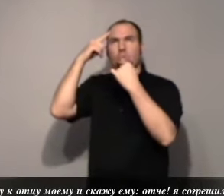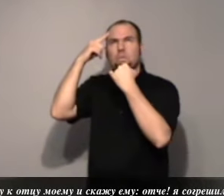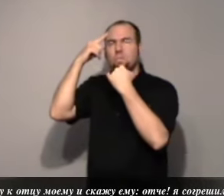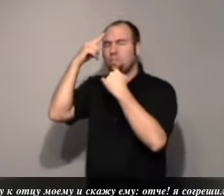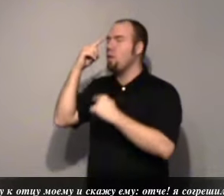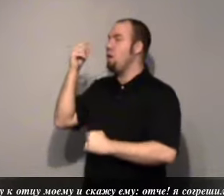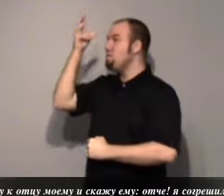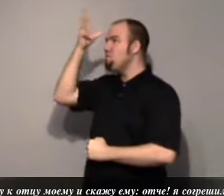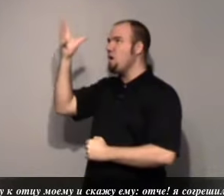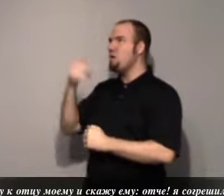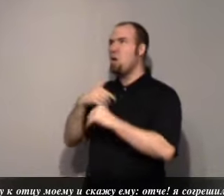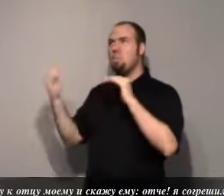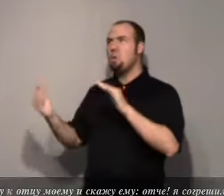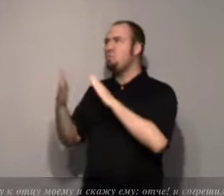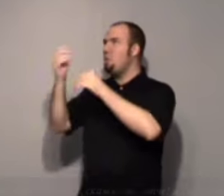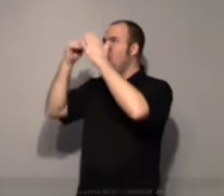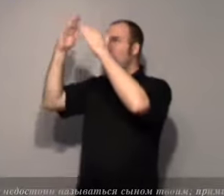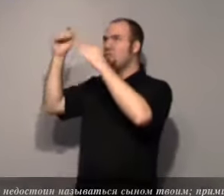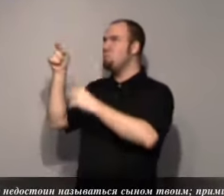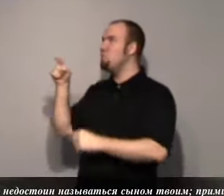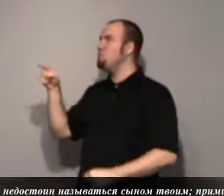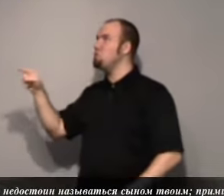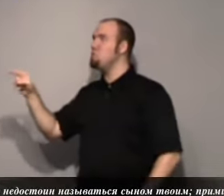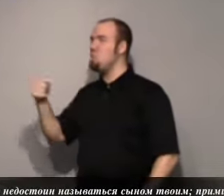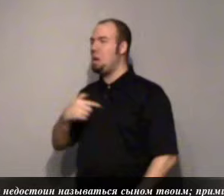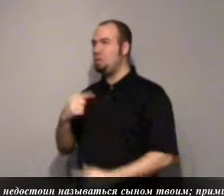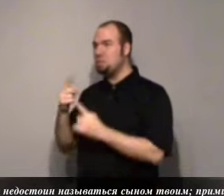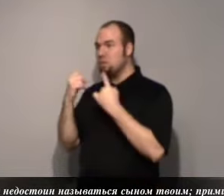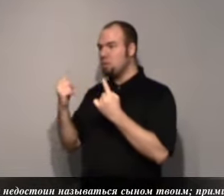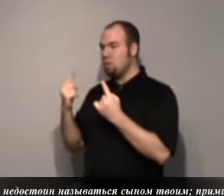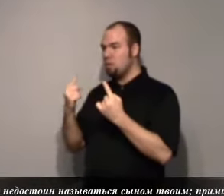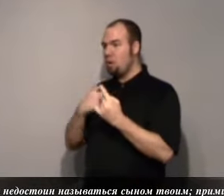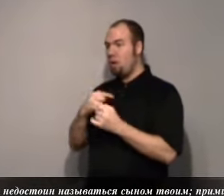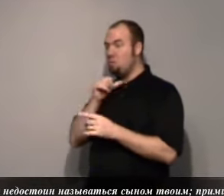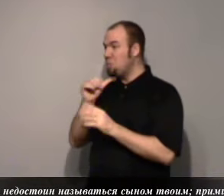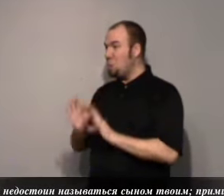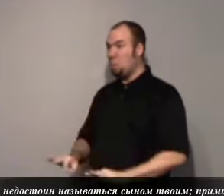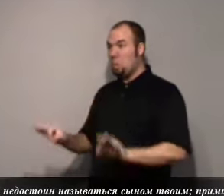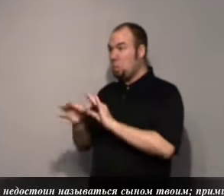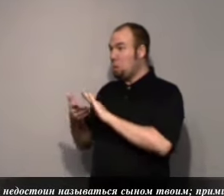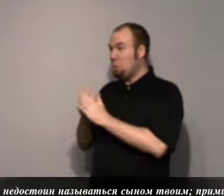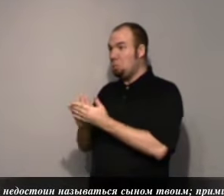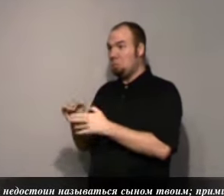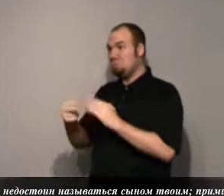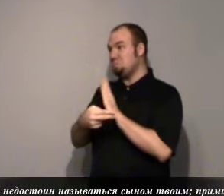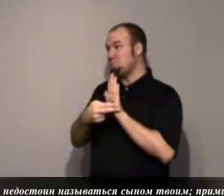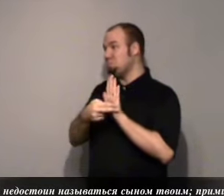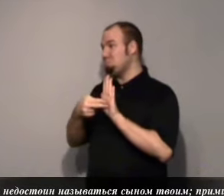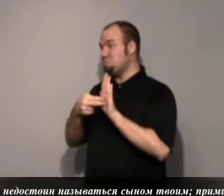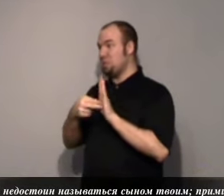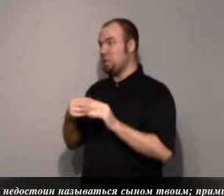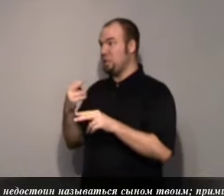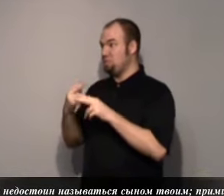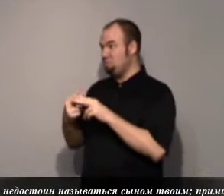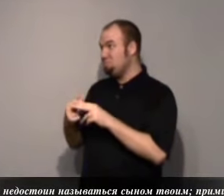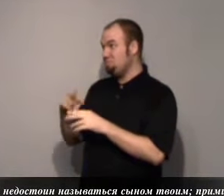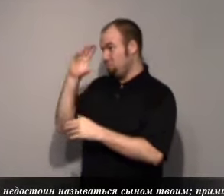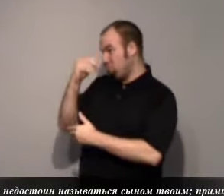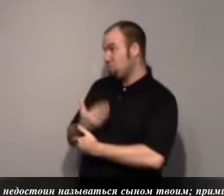and before you. And I am no longer worthy to be called your son. Make me like one